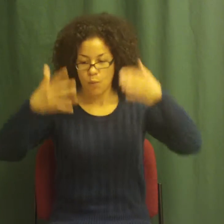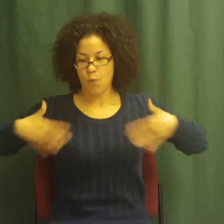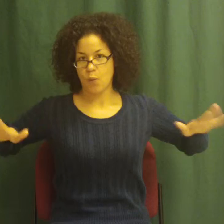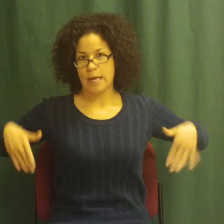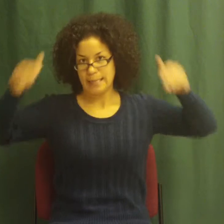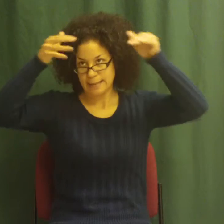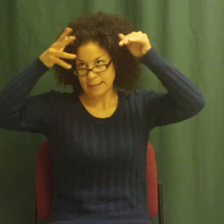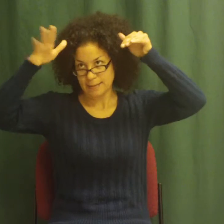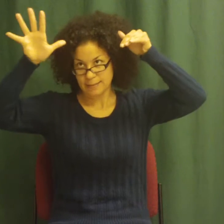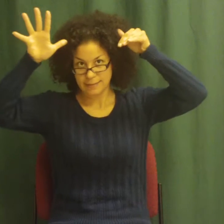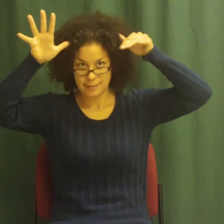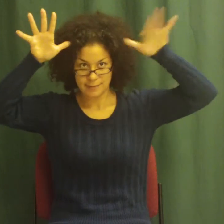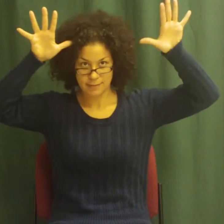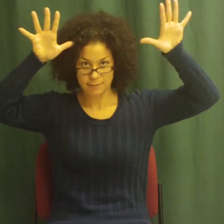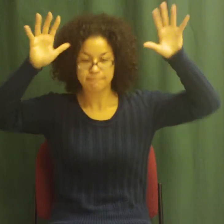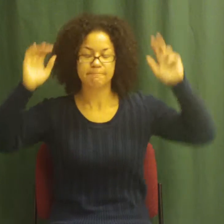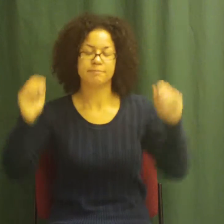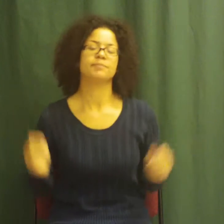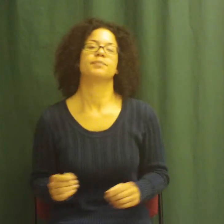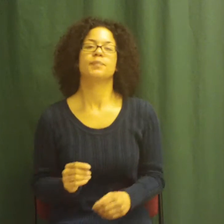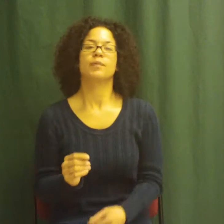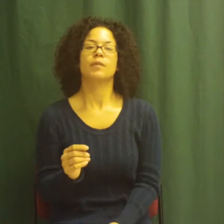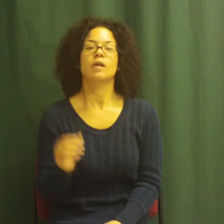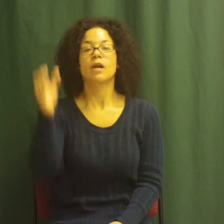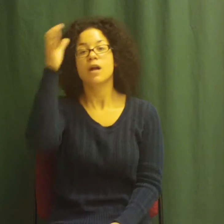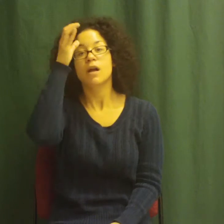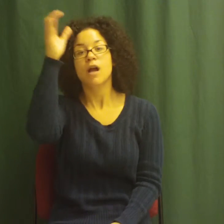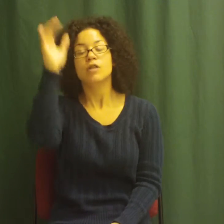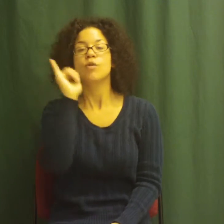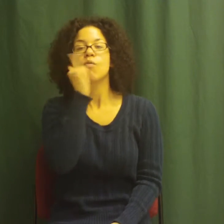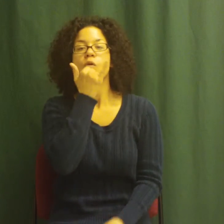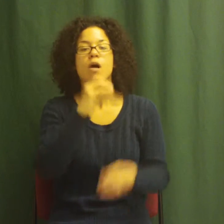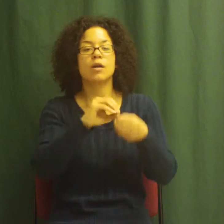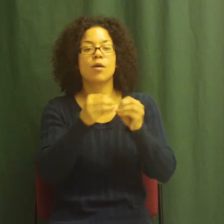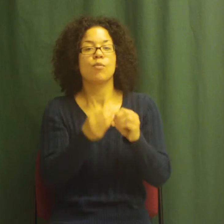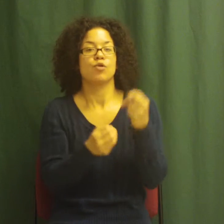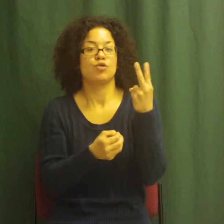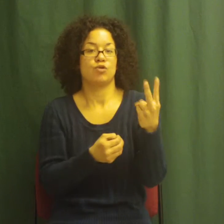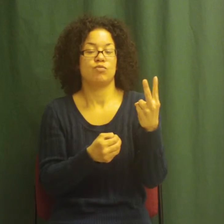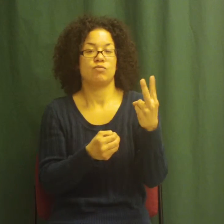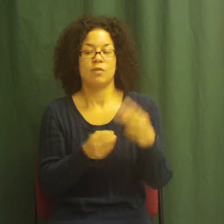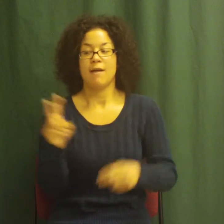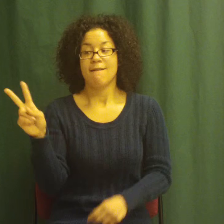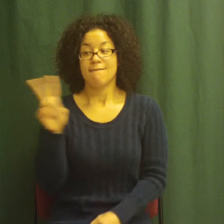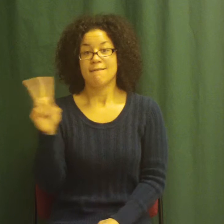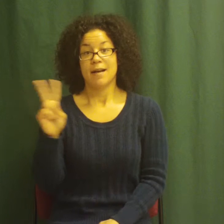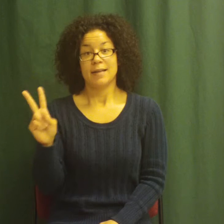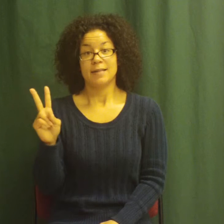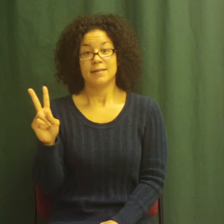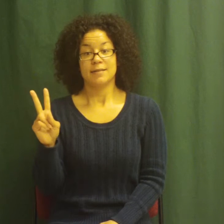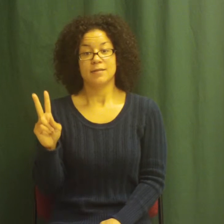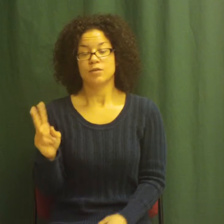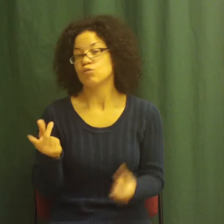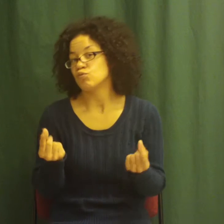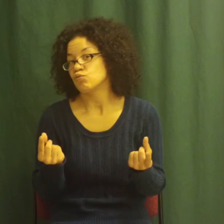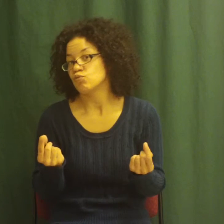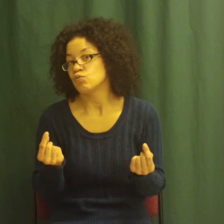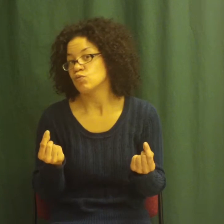The Vikings pillaged as their only way of living. It was actually only a very